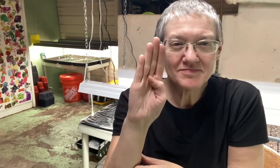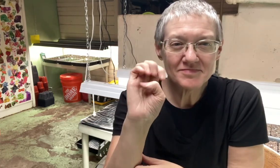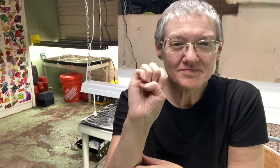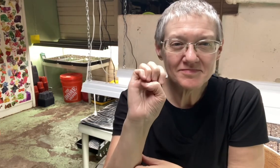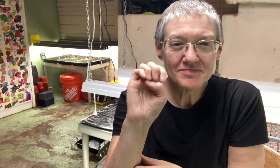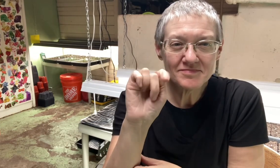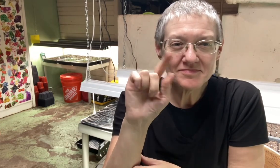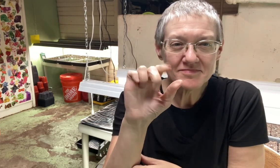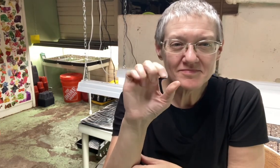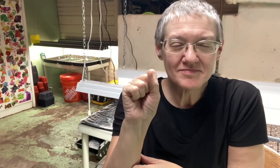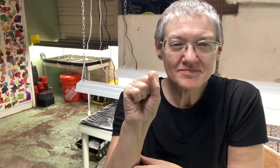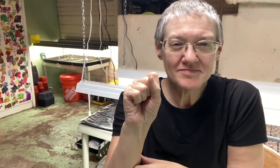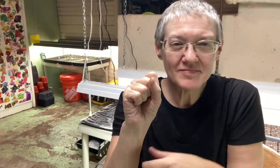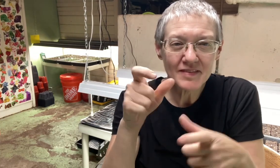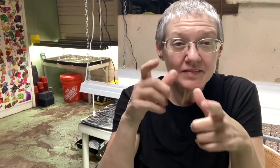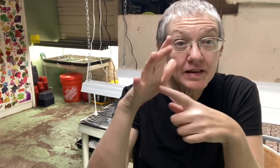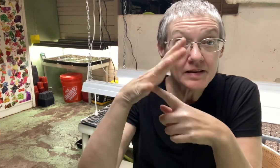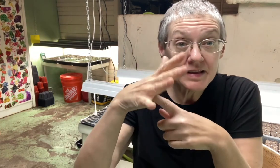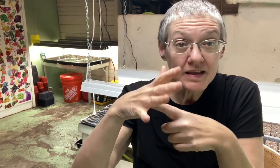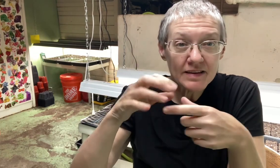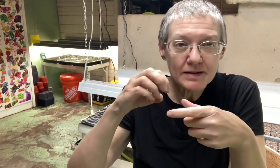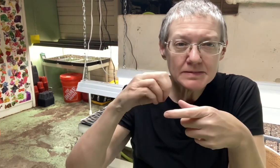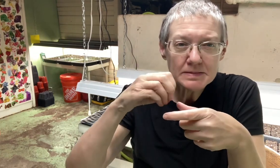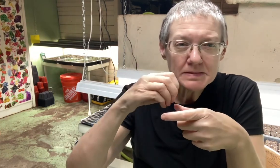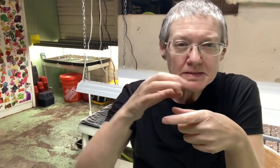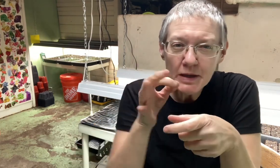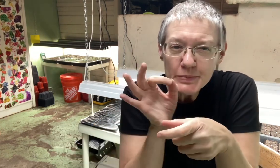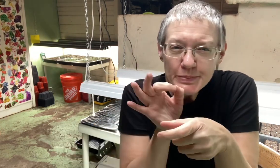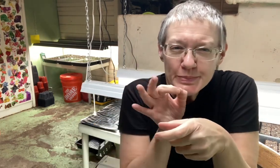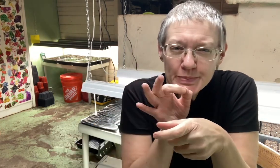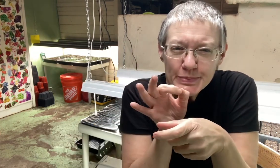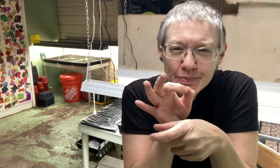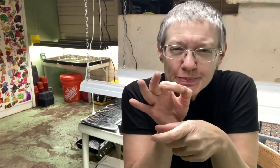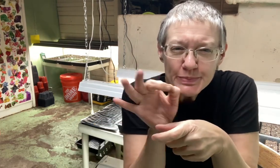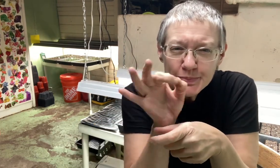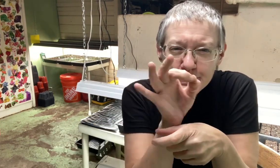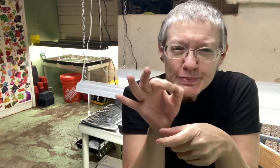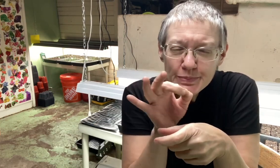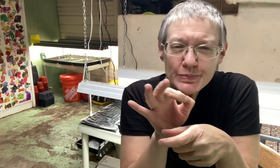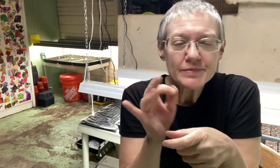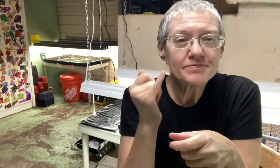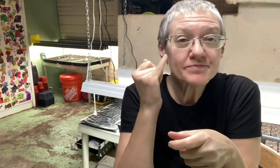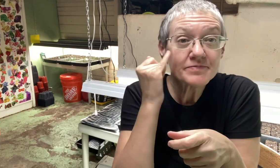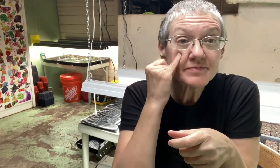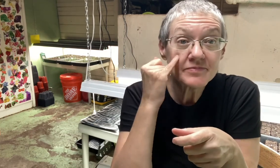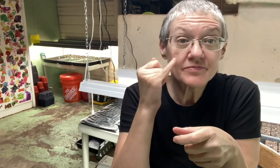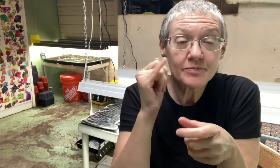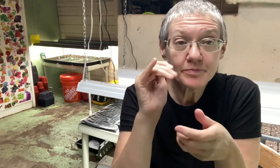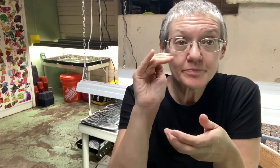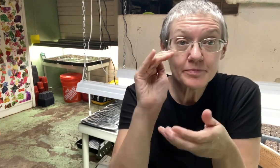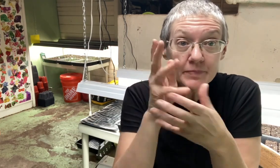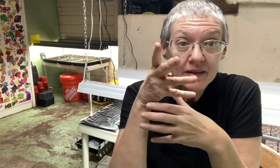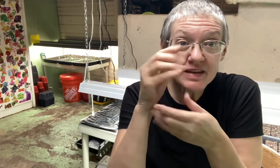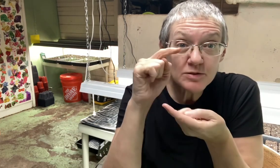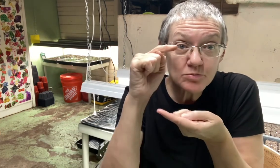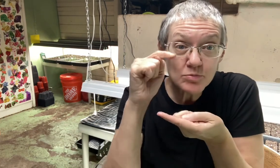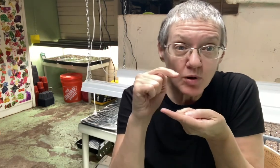have flea beetles, and they will just put tiny pinprint holes in